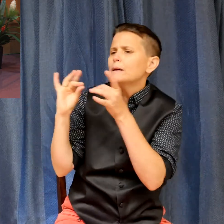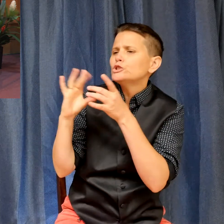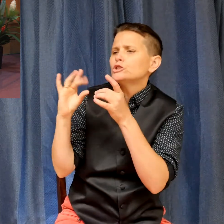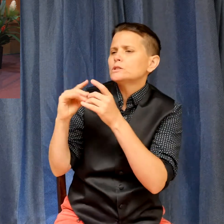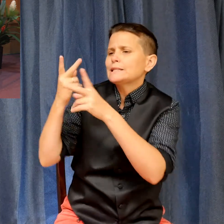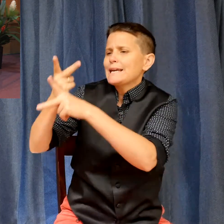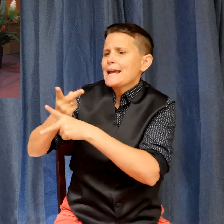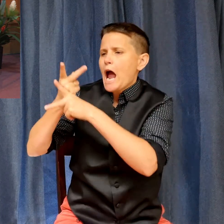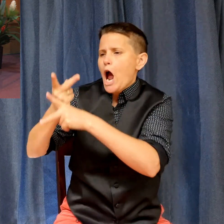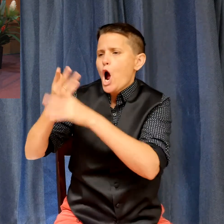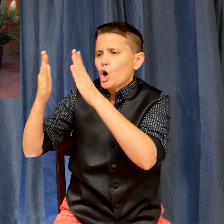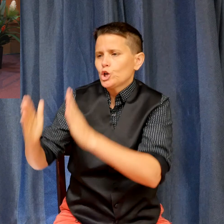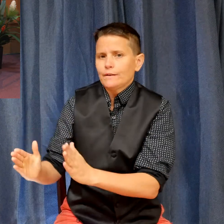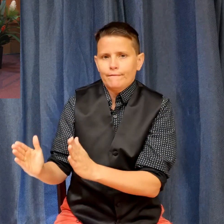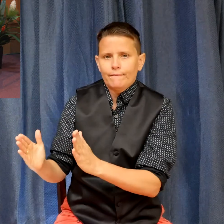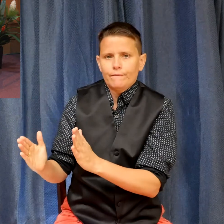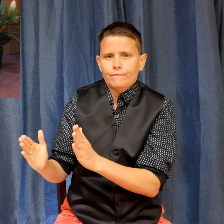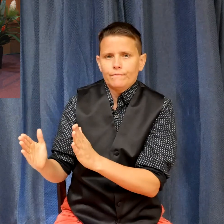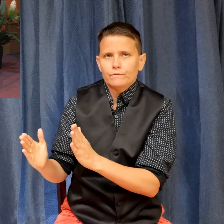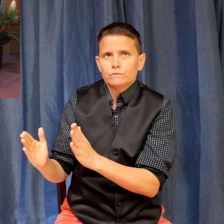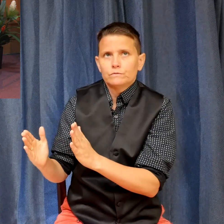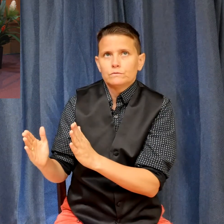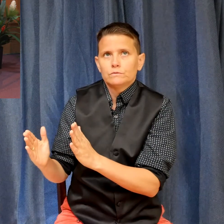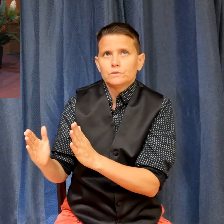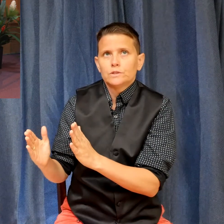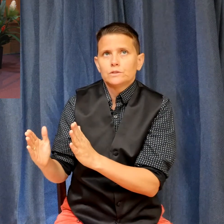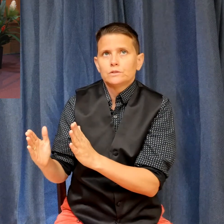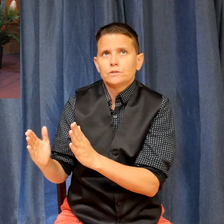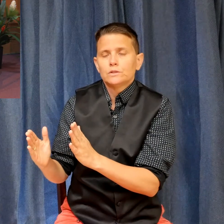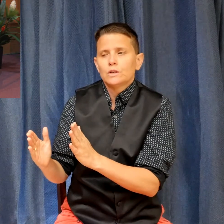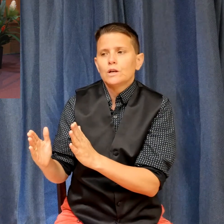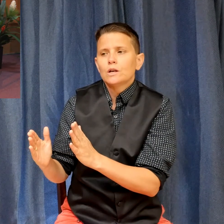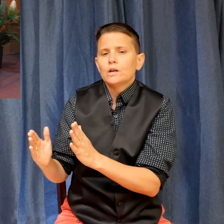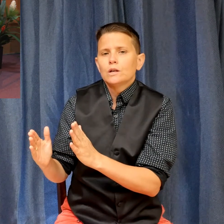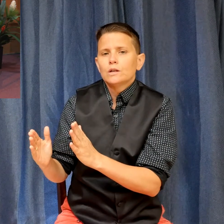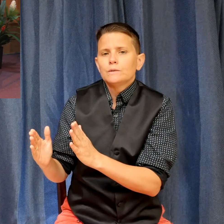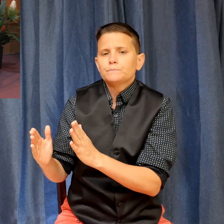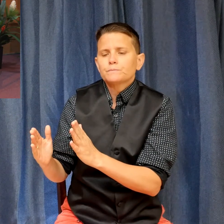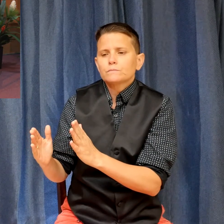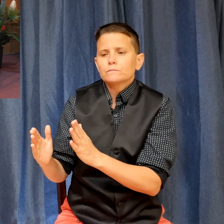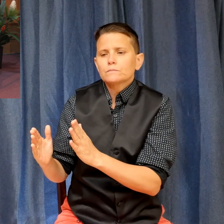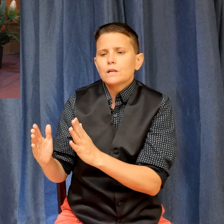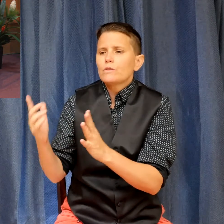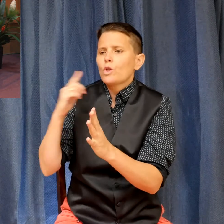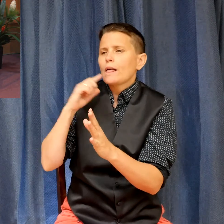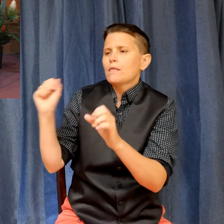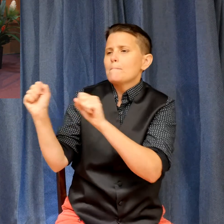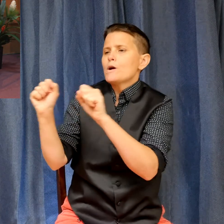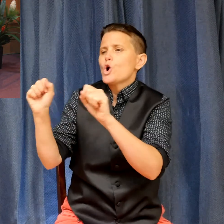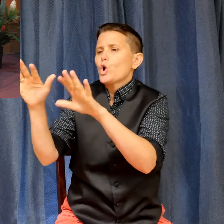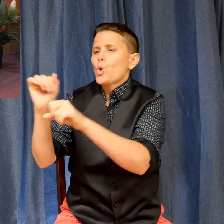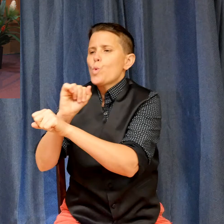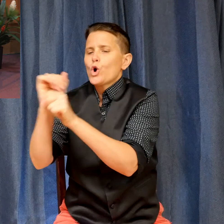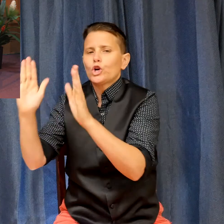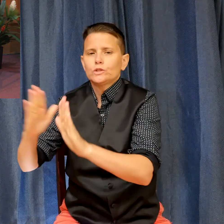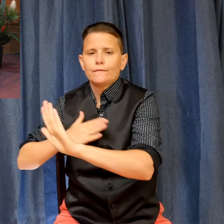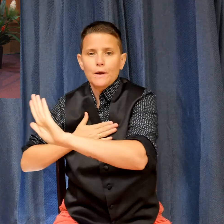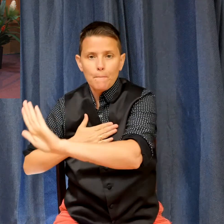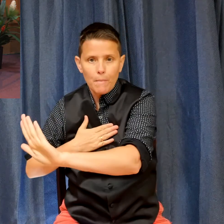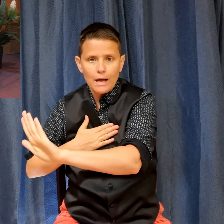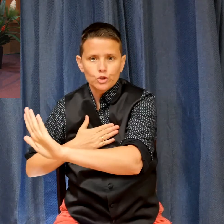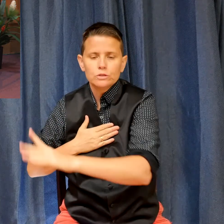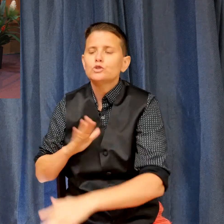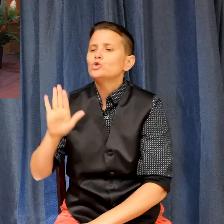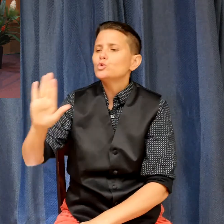on. My question went away. You mentioned caregivers are the miracle workers of compassion. Did